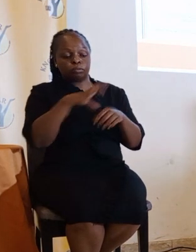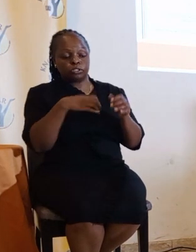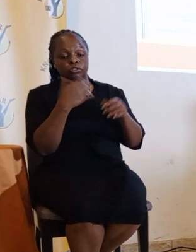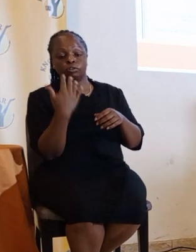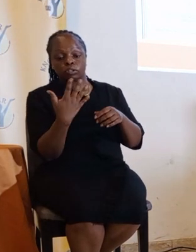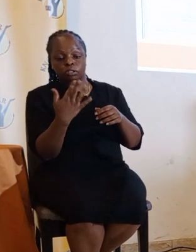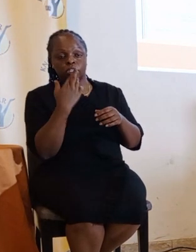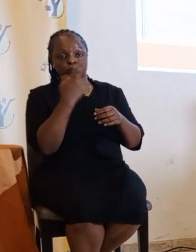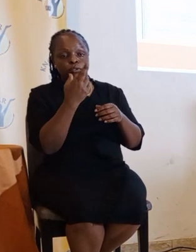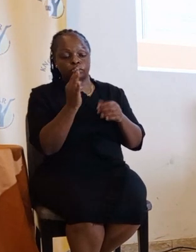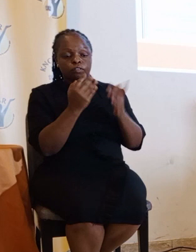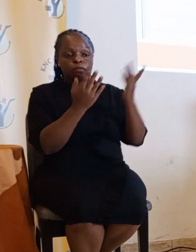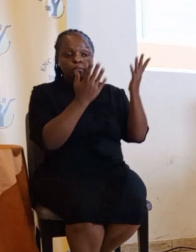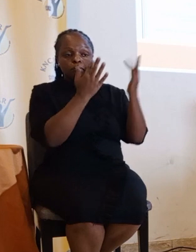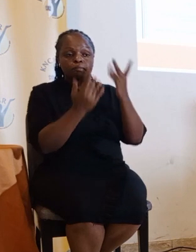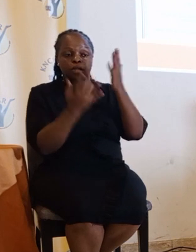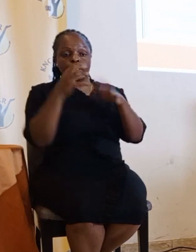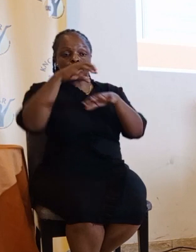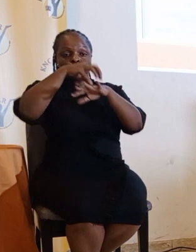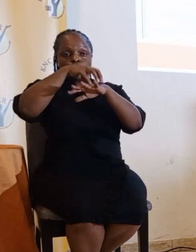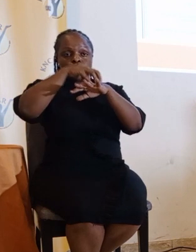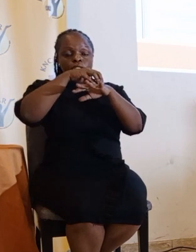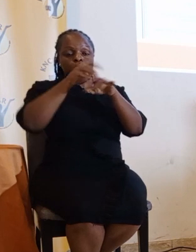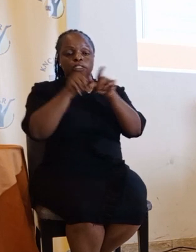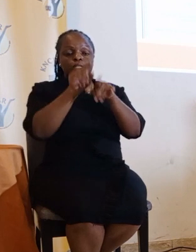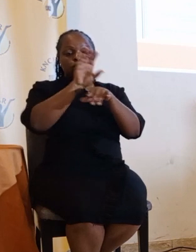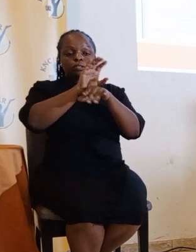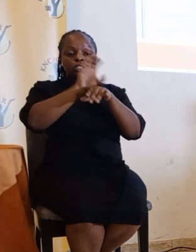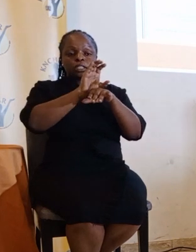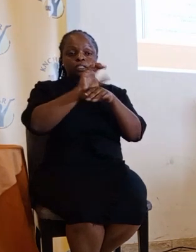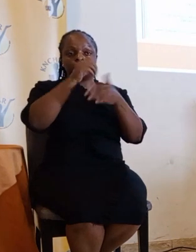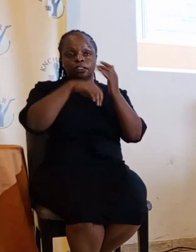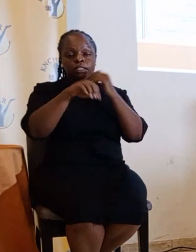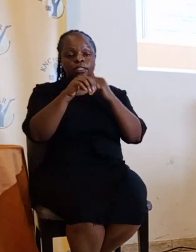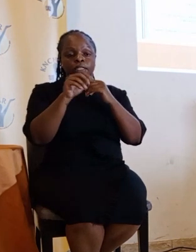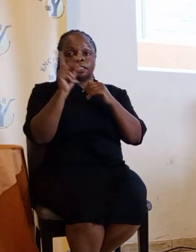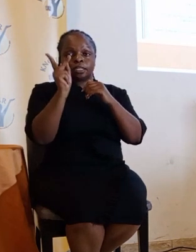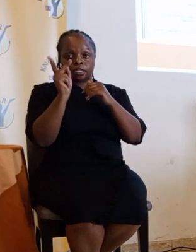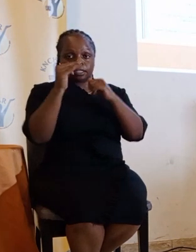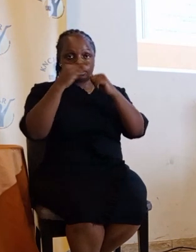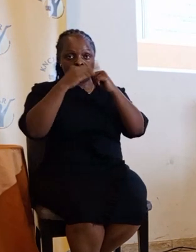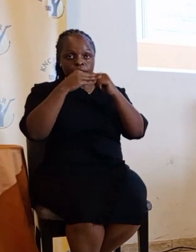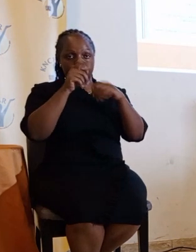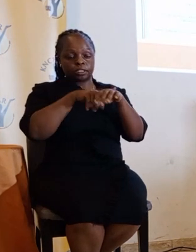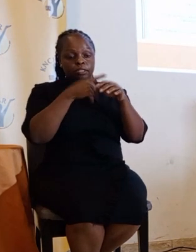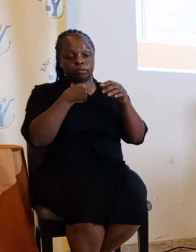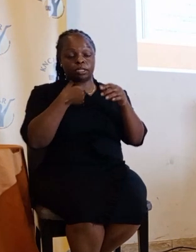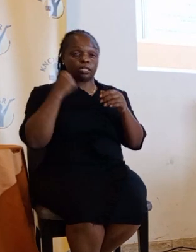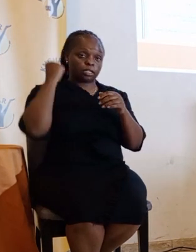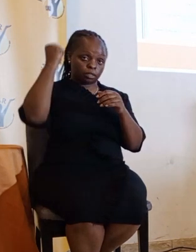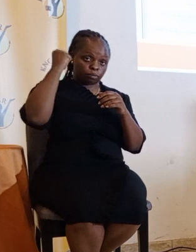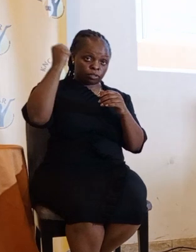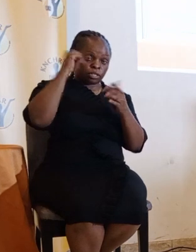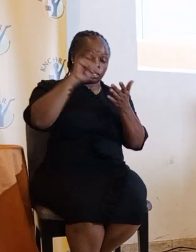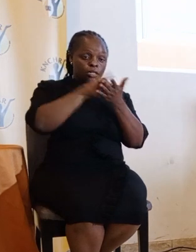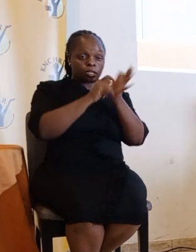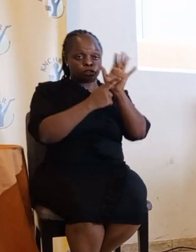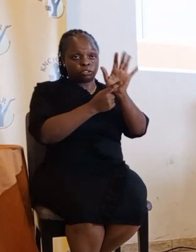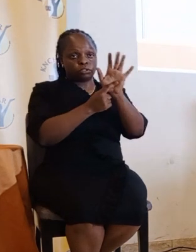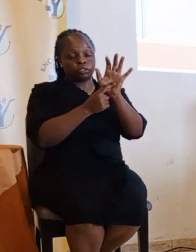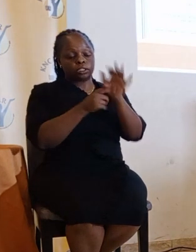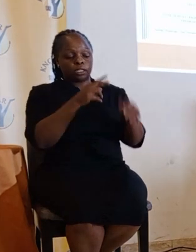documented reports of burning of a mosque and a church in Kibra during the demonstrations. This is an indicator